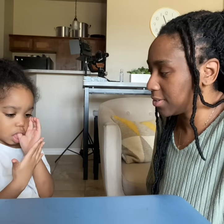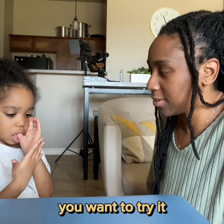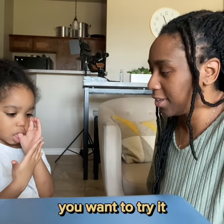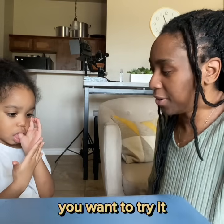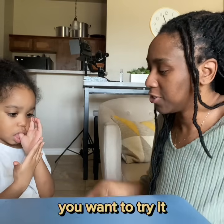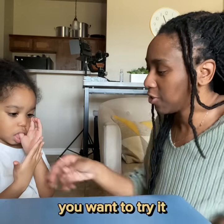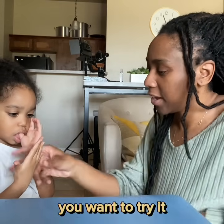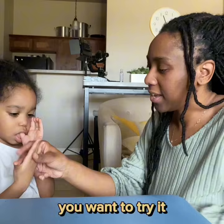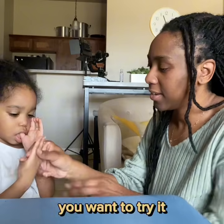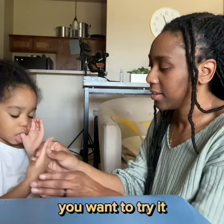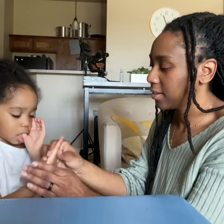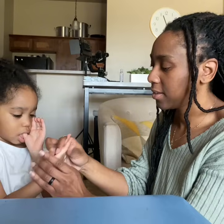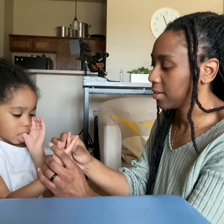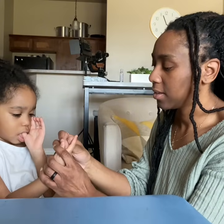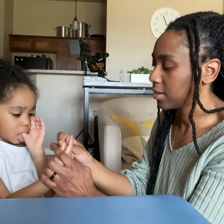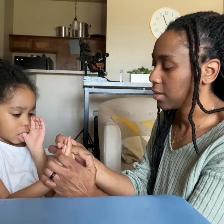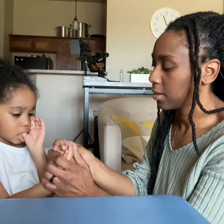You wanna try it?